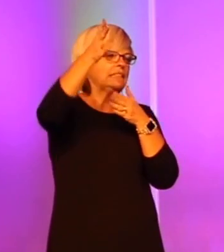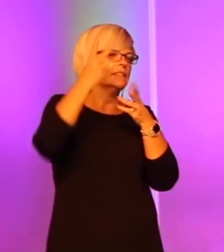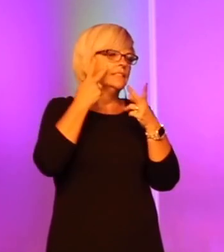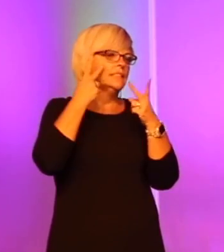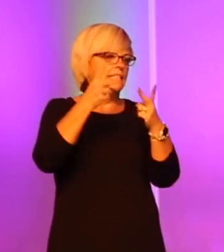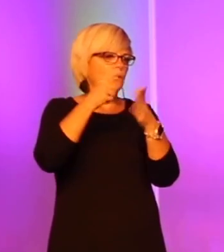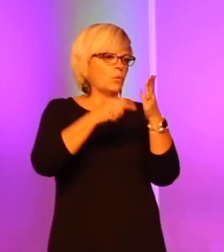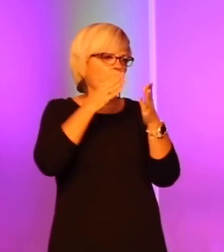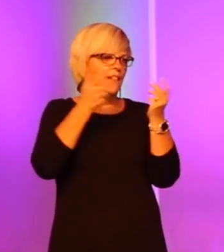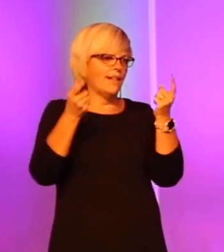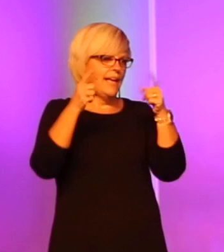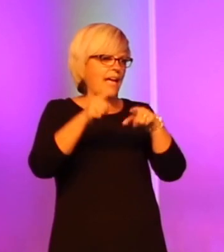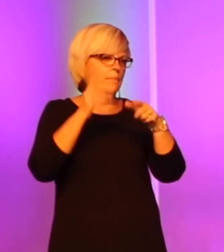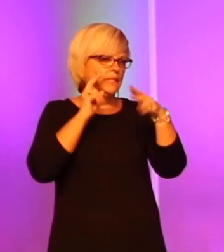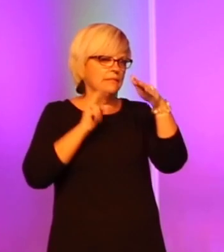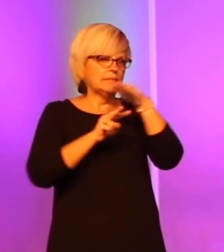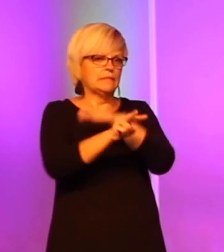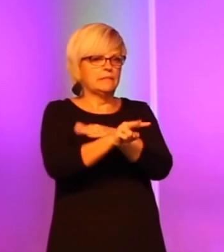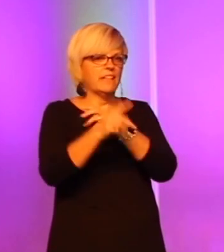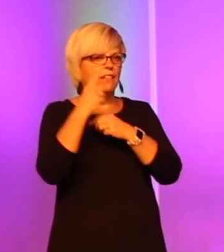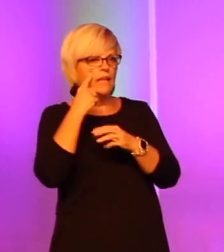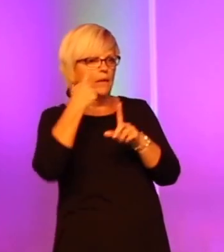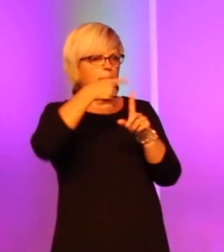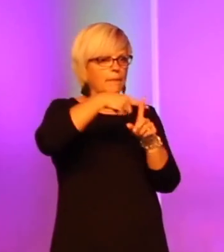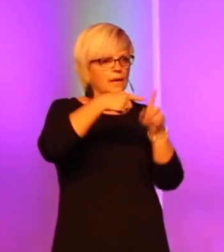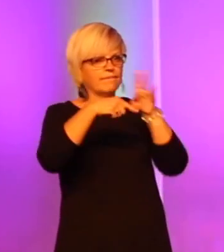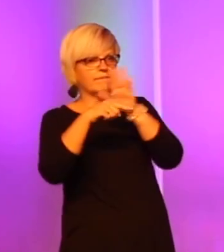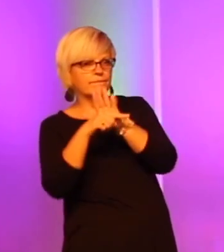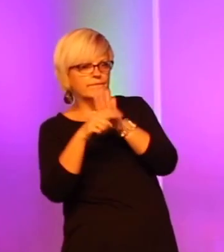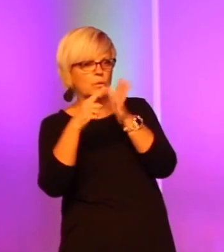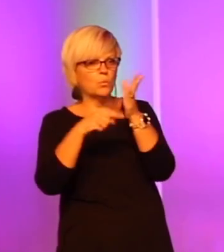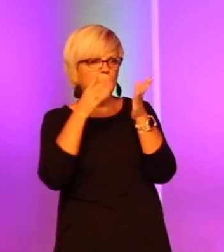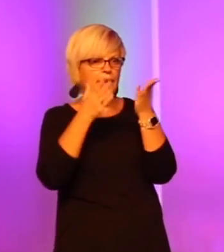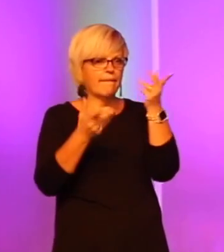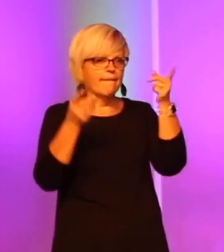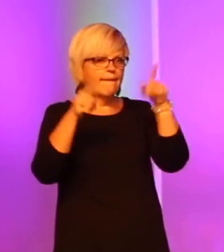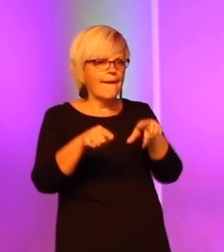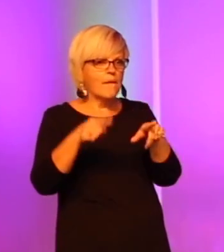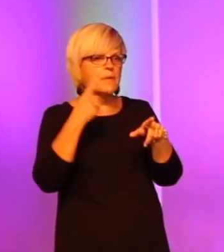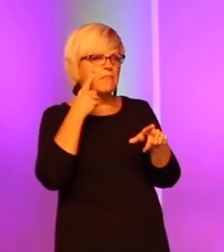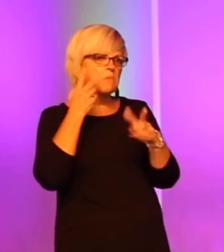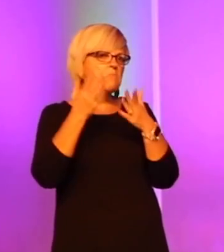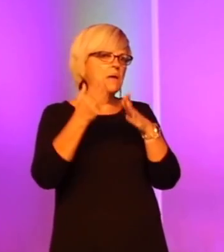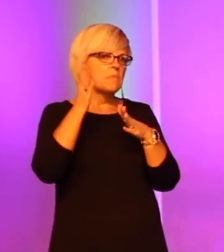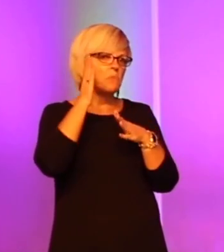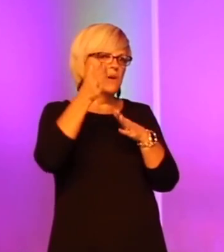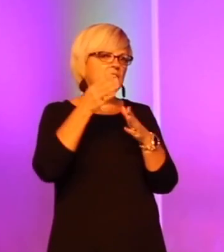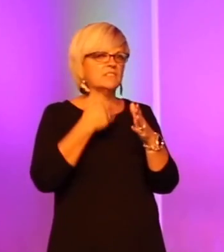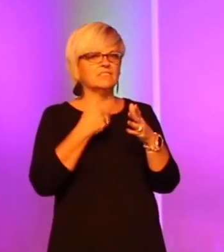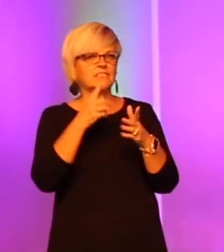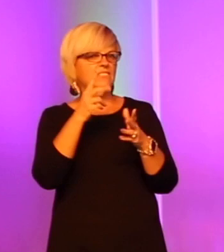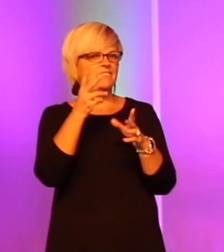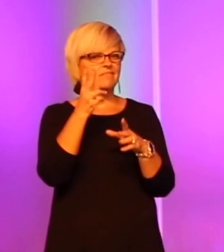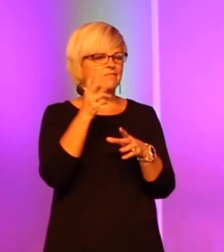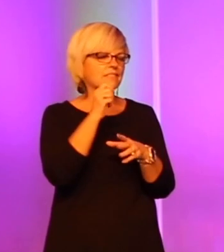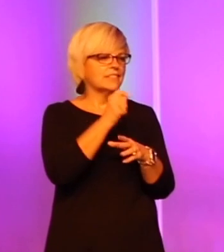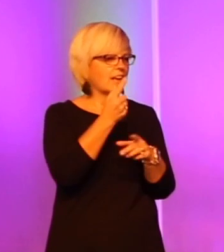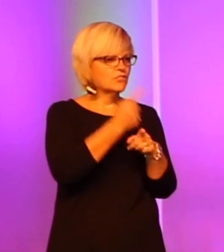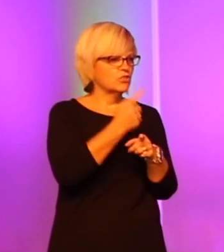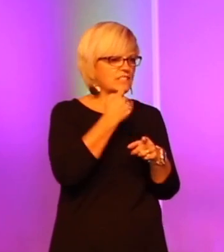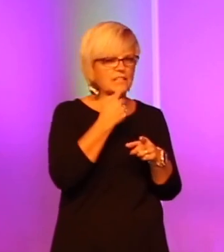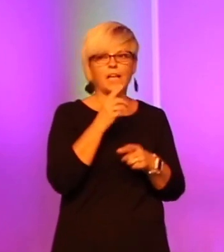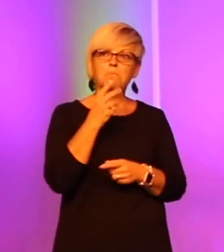situation, not weigh options, not consider outcomes, and just think, yep, looks good, feels good, smells good, tastes good, let me just do that,